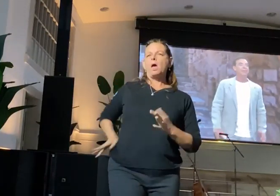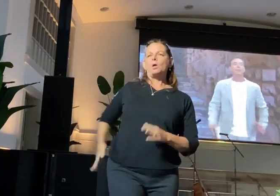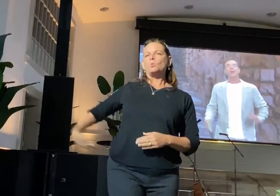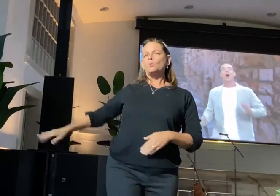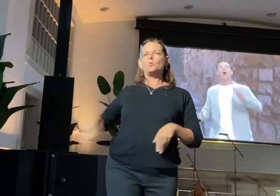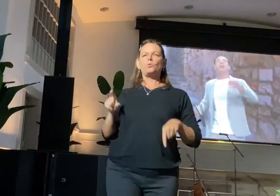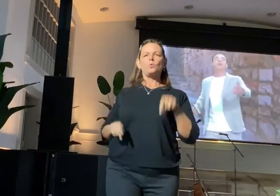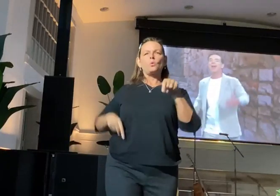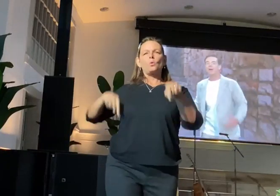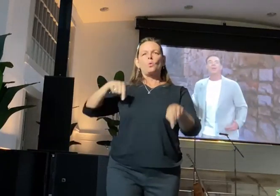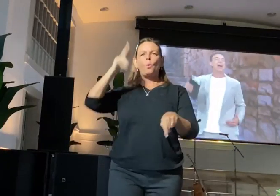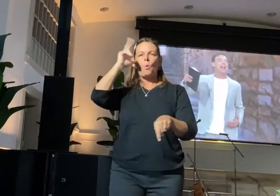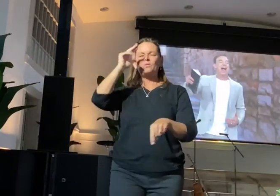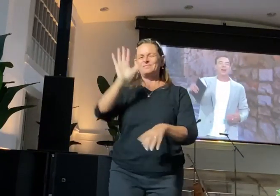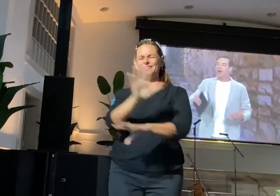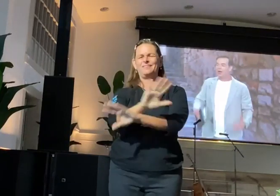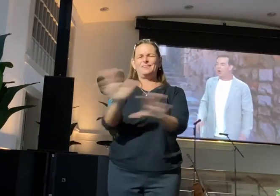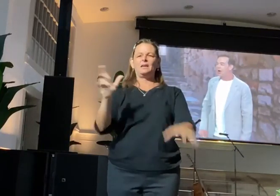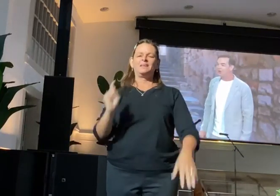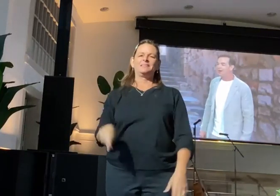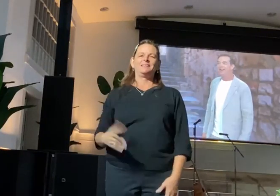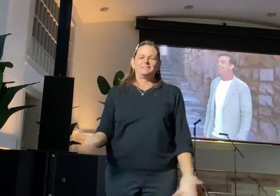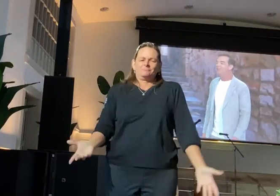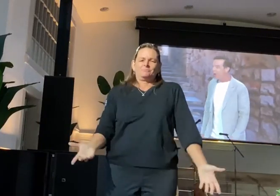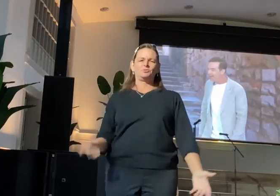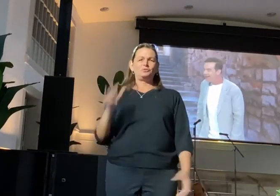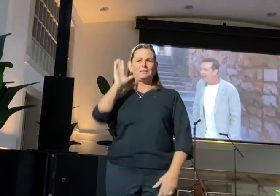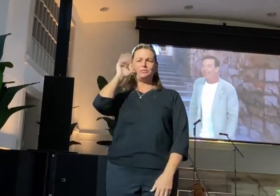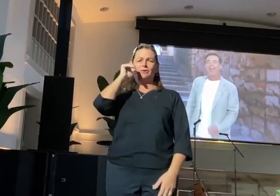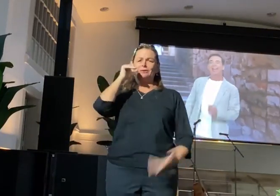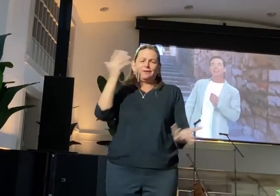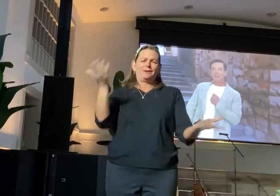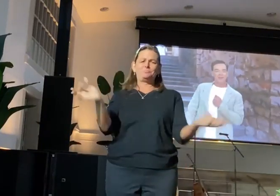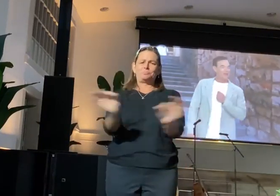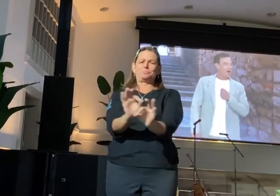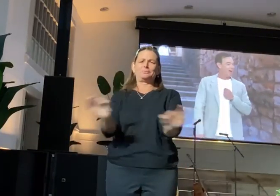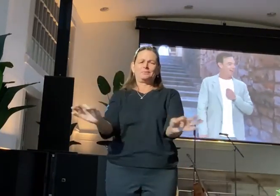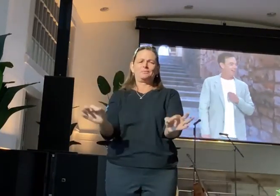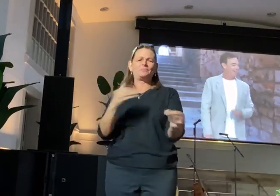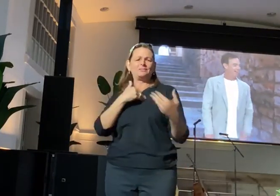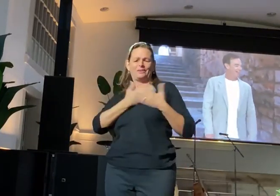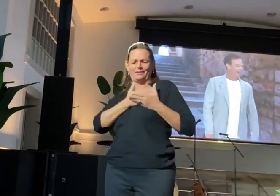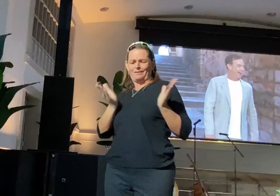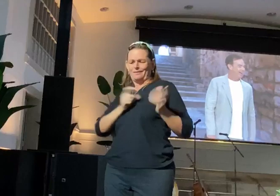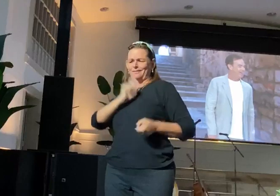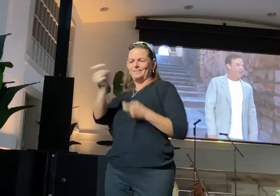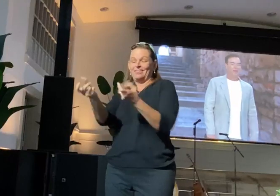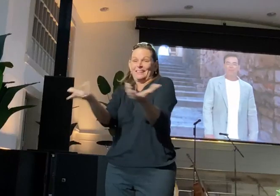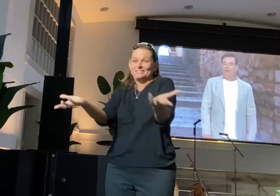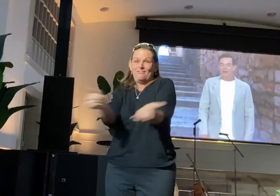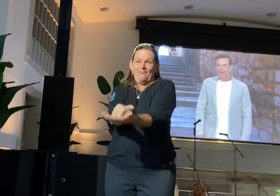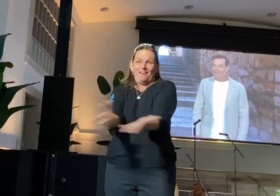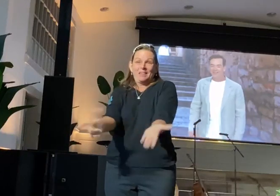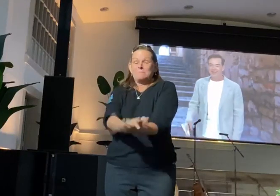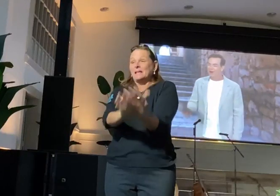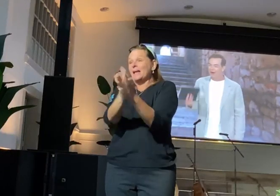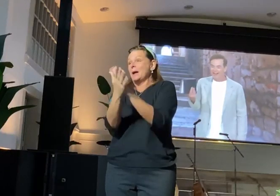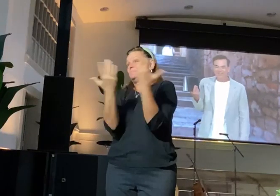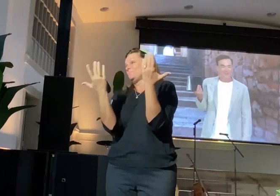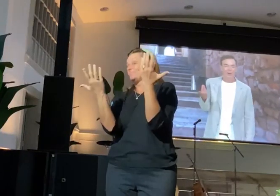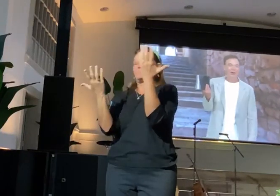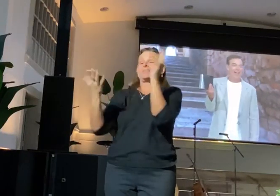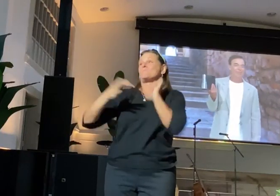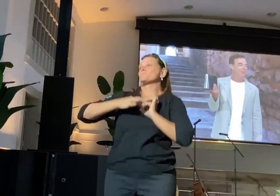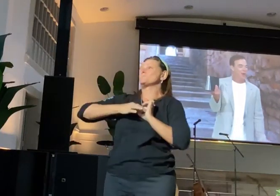A lot of people think, oh, I'll do that when I got. No. All you need is a donkey and a generous heart. And you can be written into